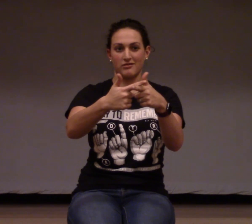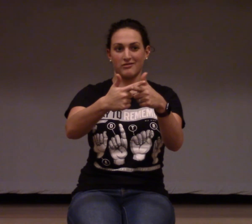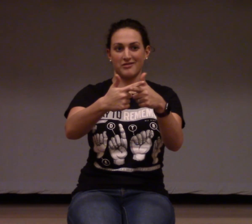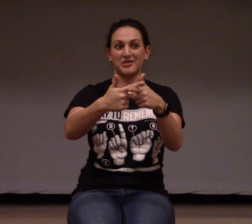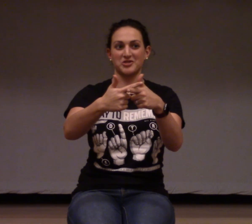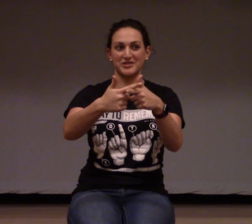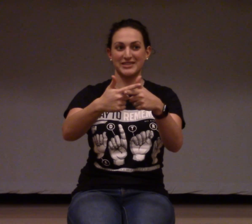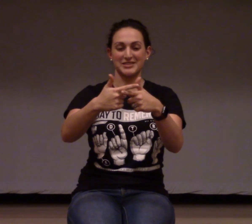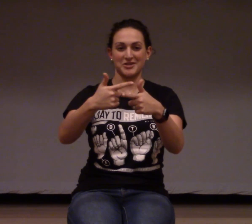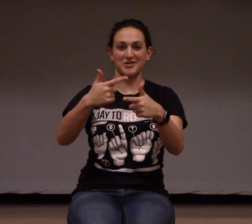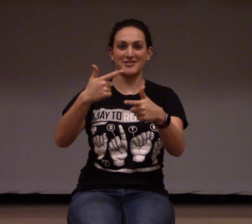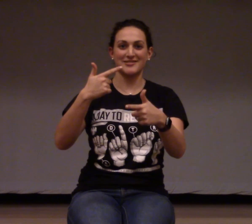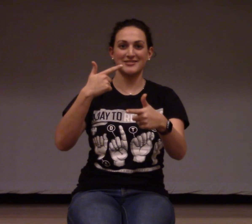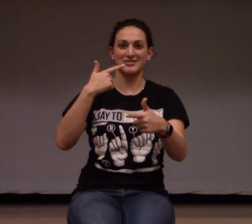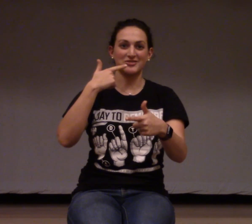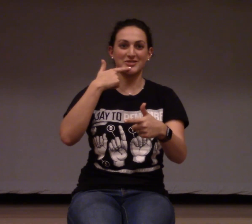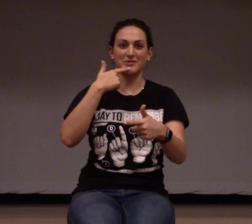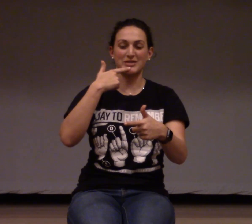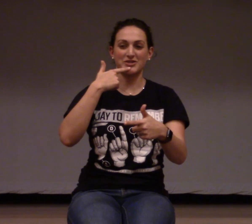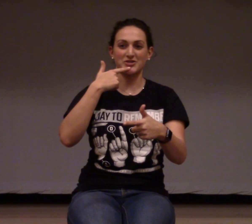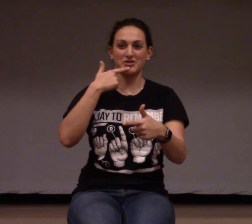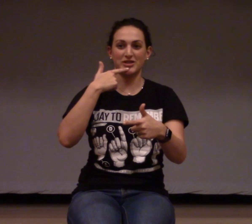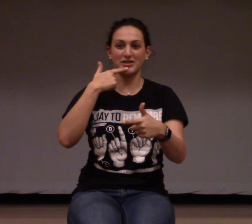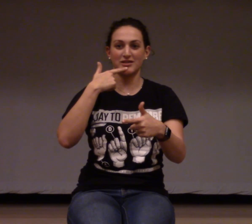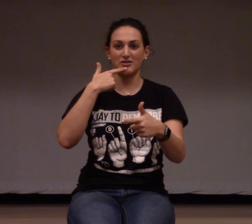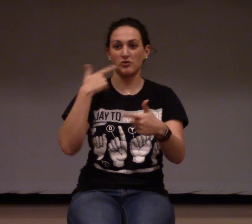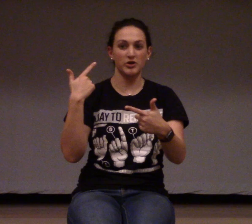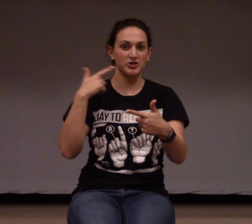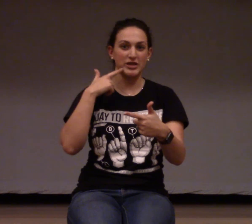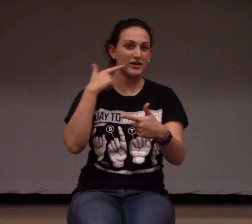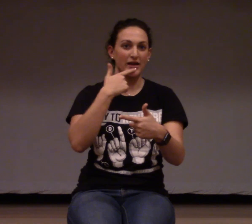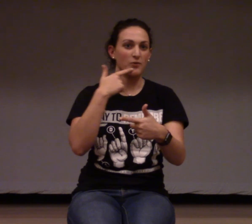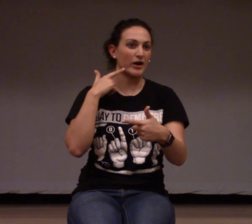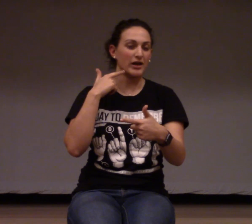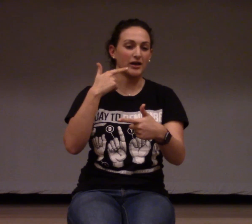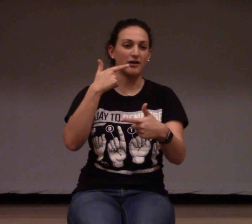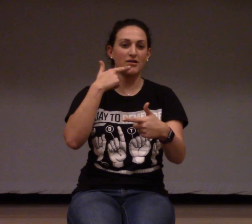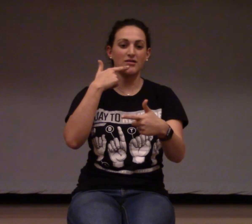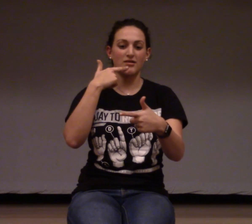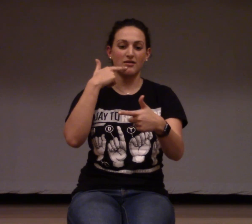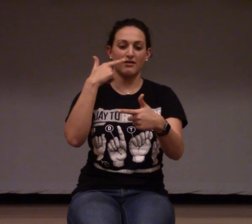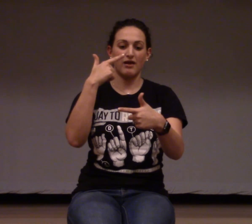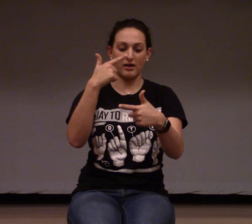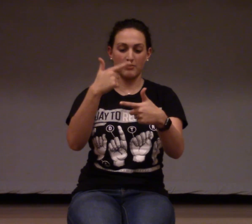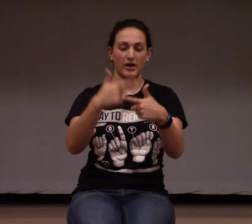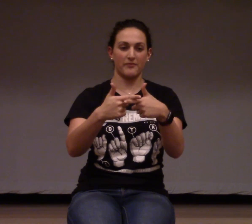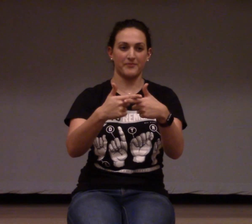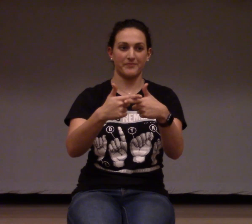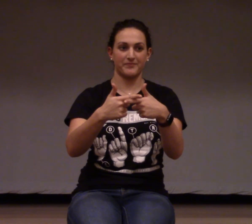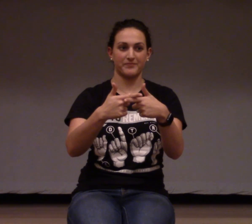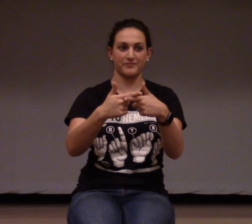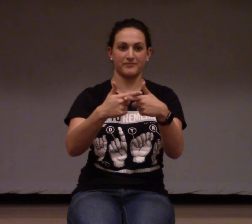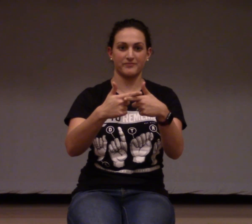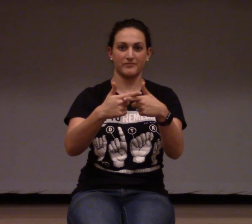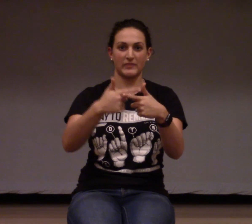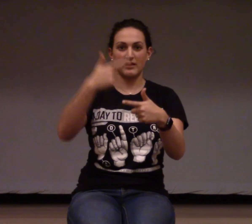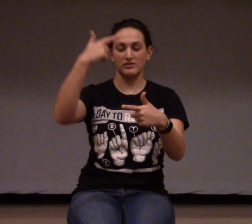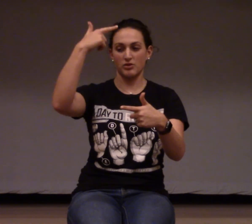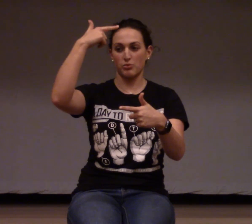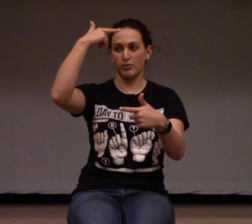And I'll show you sister. Sister is just going to be touching your chin or your cheek, anywhere in here, and come down. So